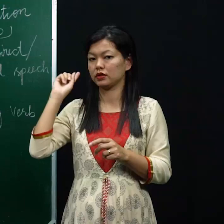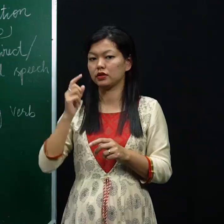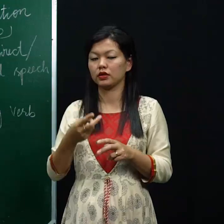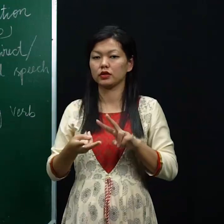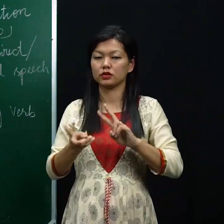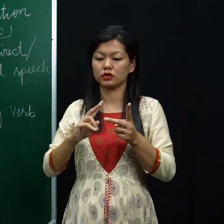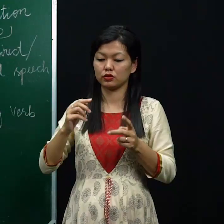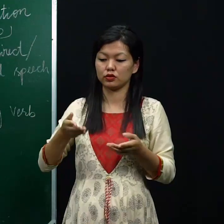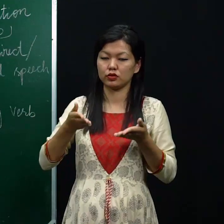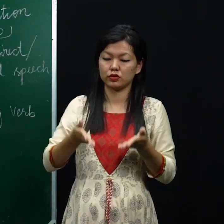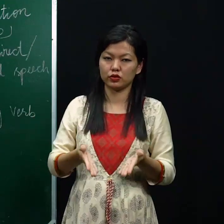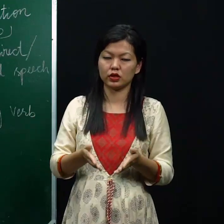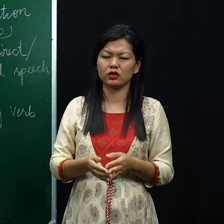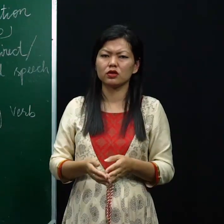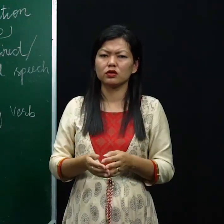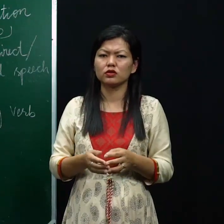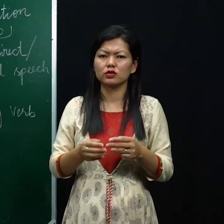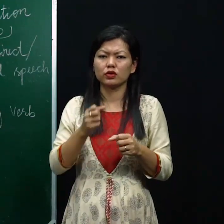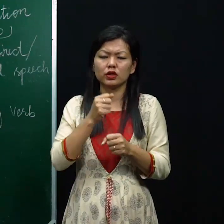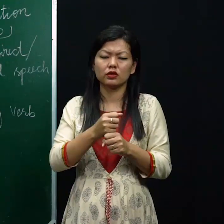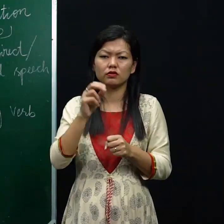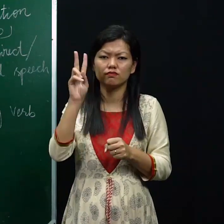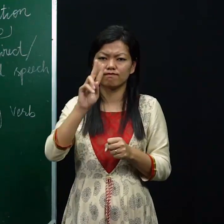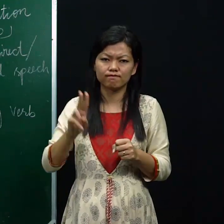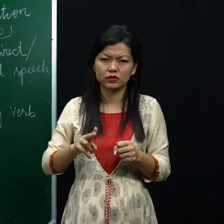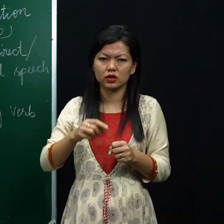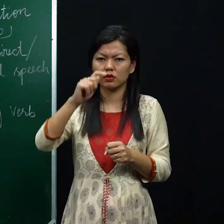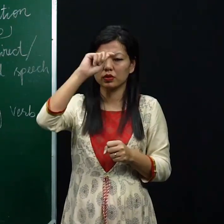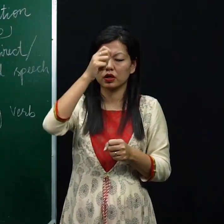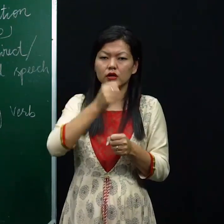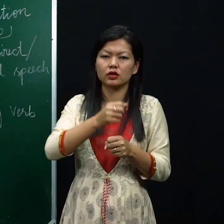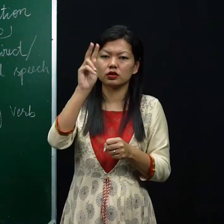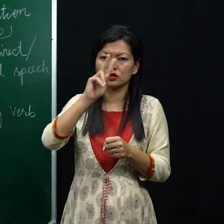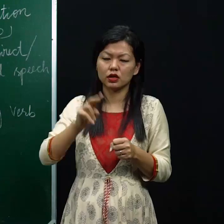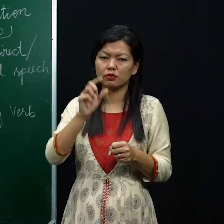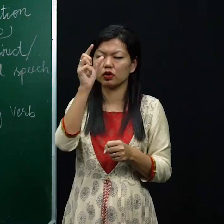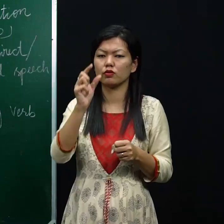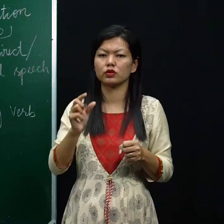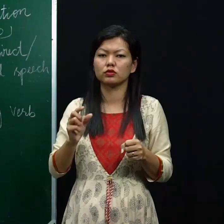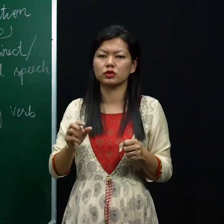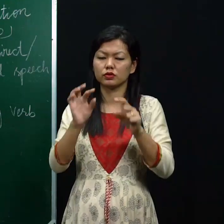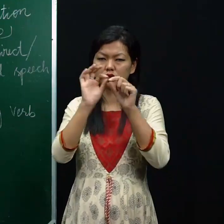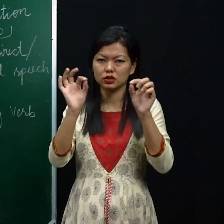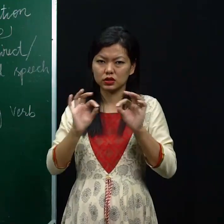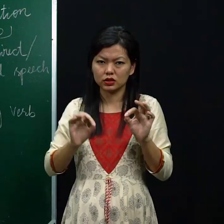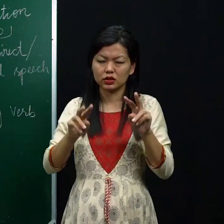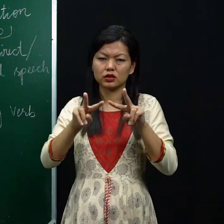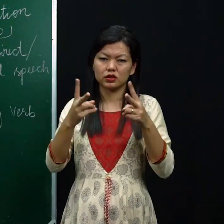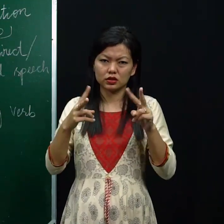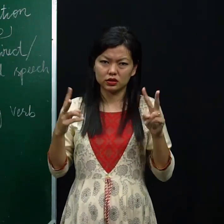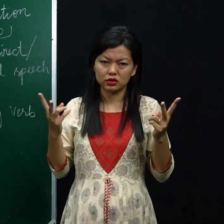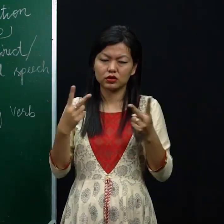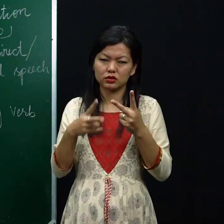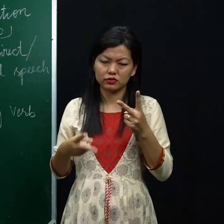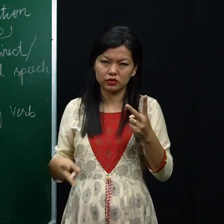very careful attention to this kind of words, because even if you get the rough idea of what direct and indirect speech is, it will